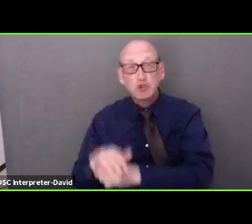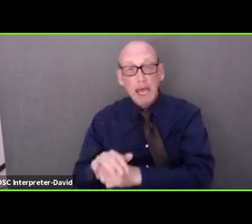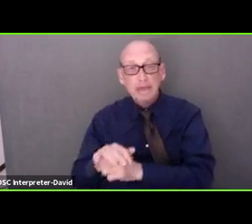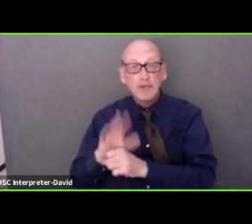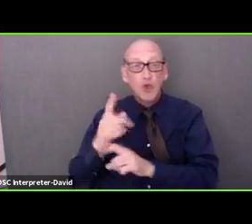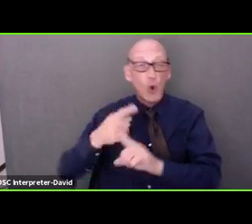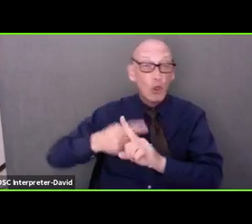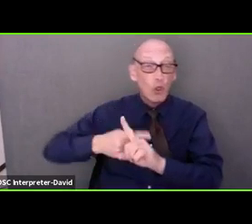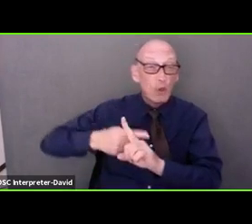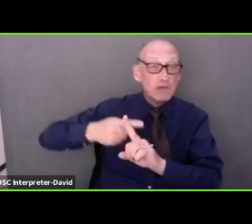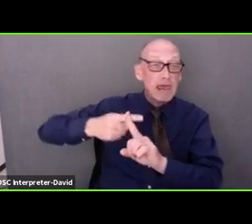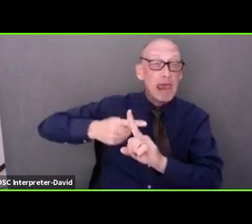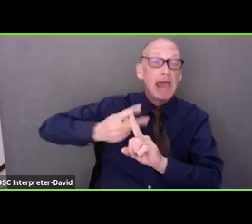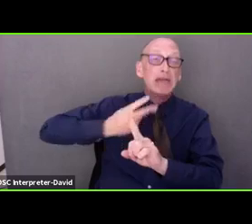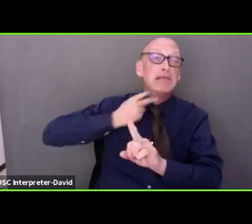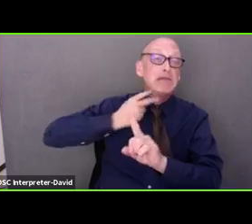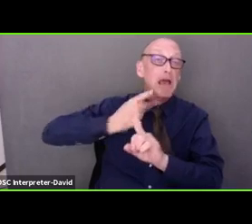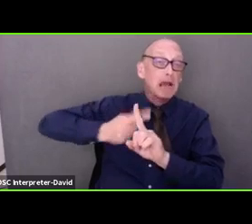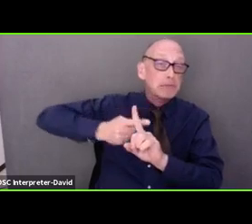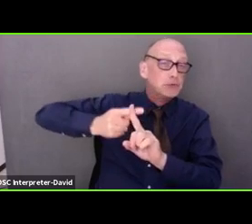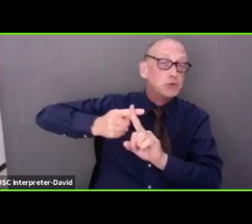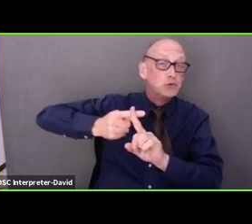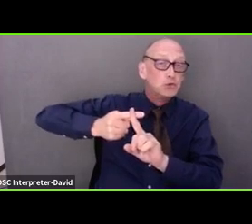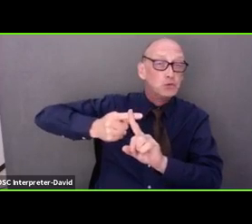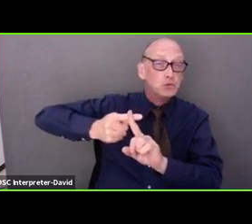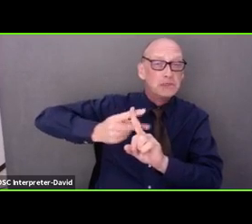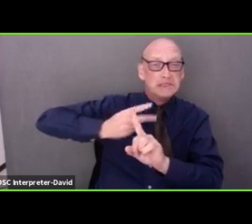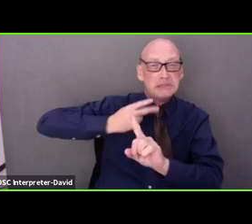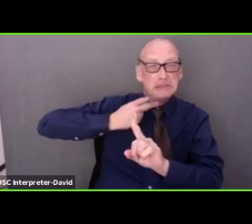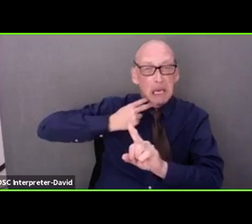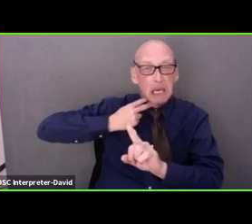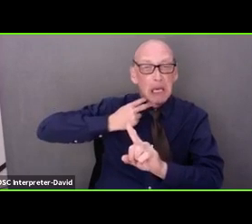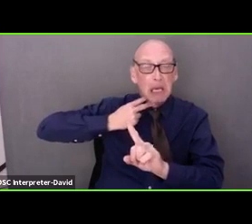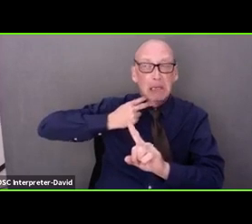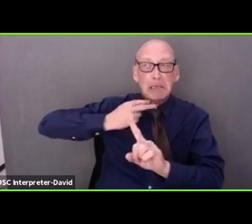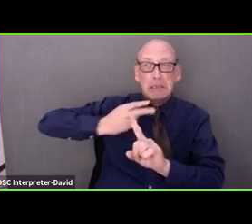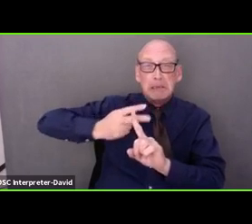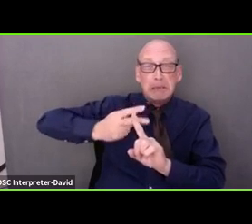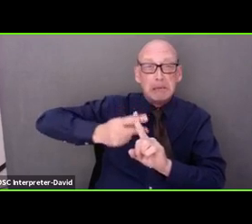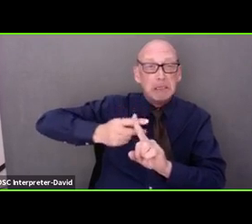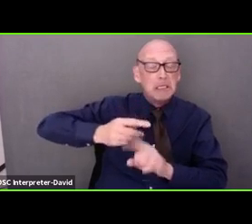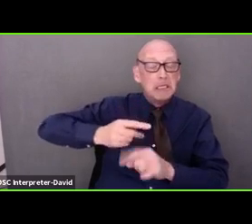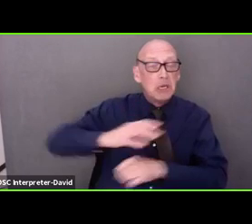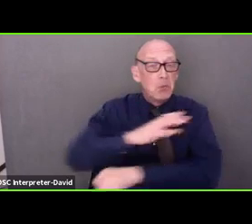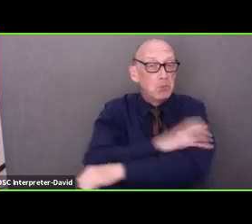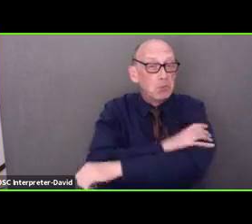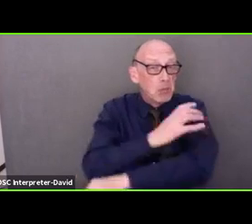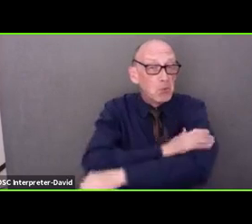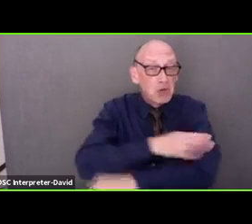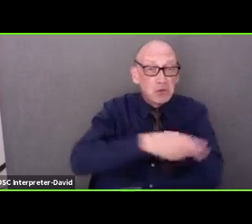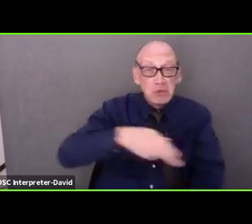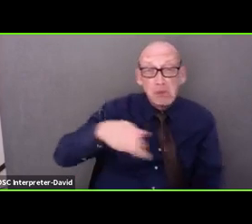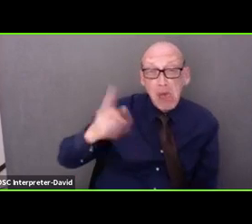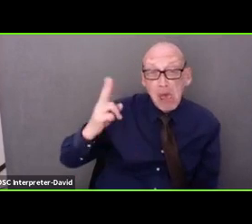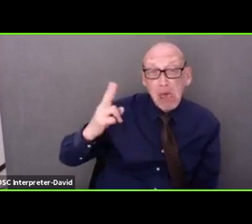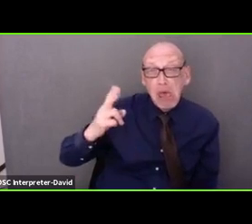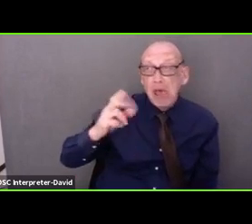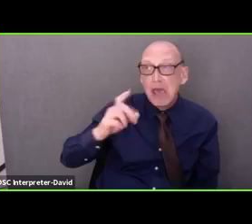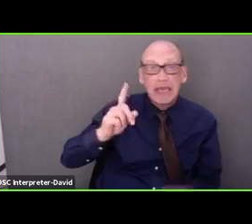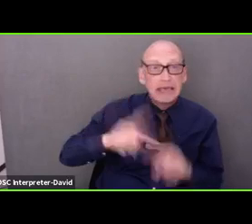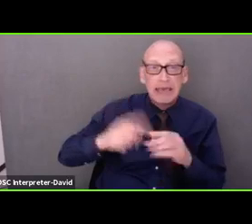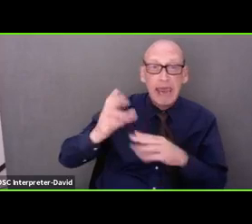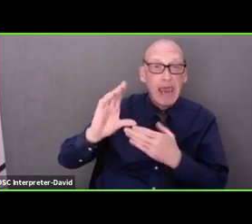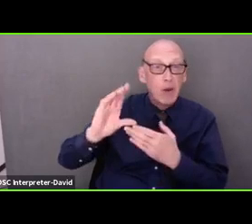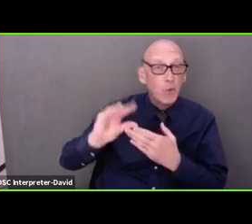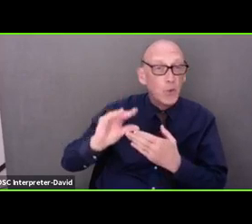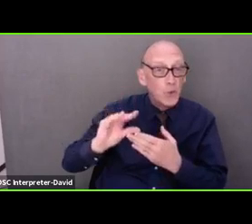stuck. You get stuck in this mode where your blood pressure is up and it doesn't go down. Your body